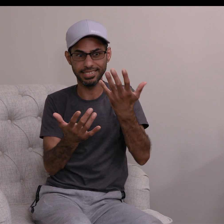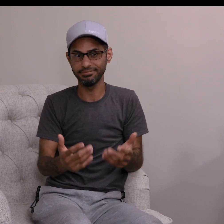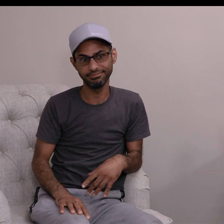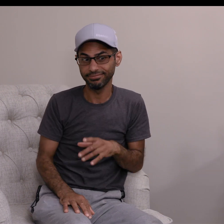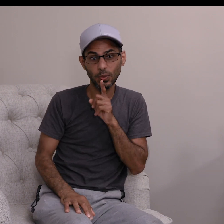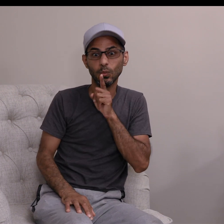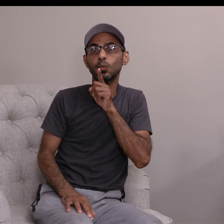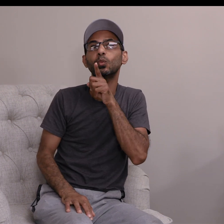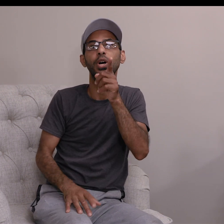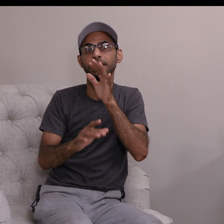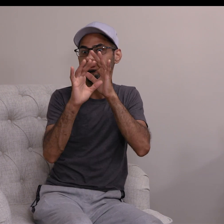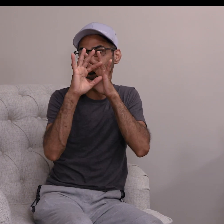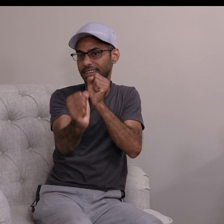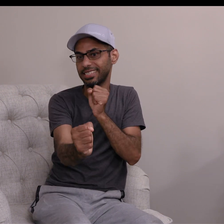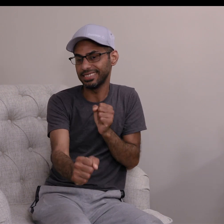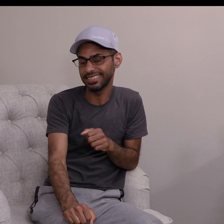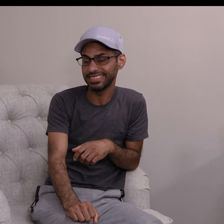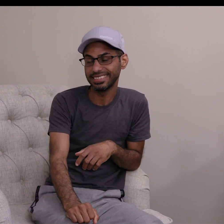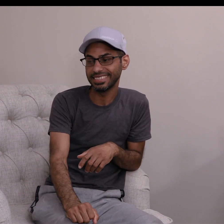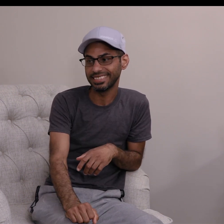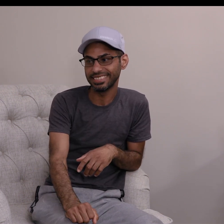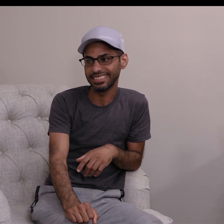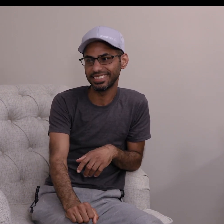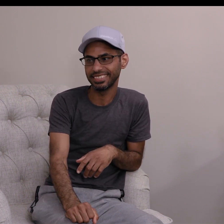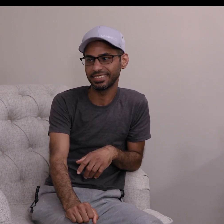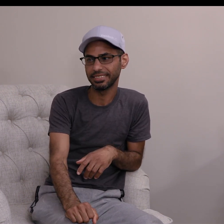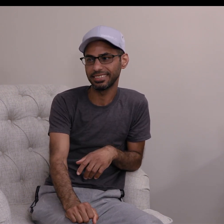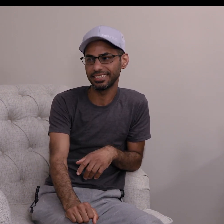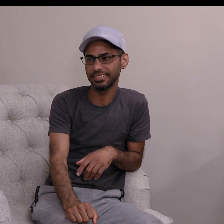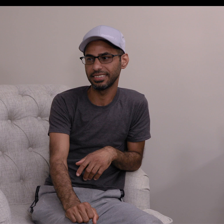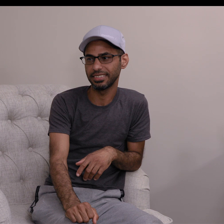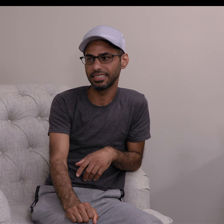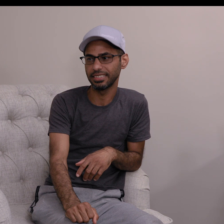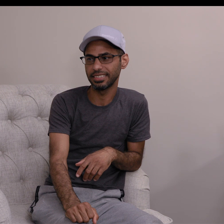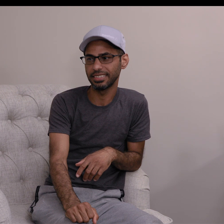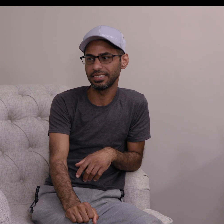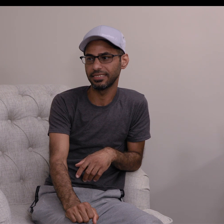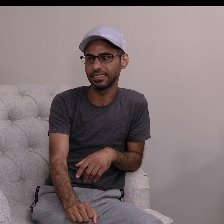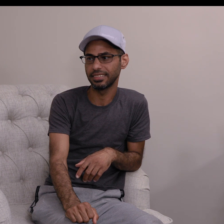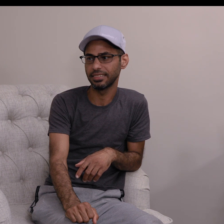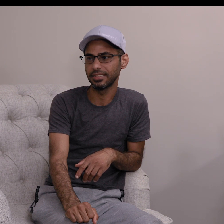through technology, the access to language. It's just really fascinating. You see technology advancing in the